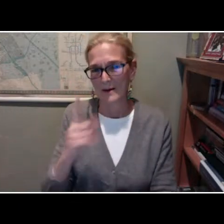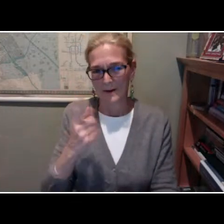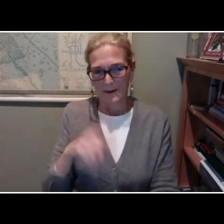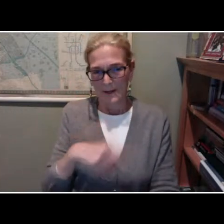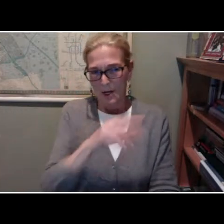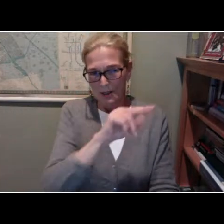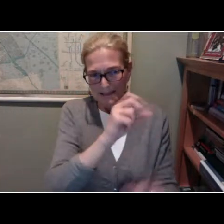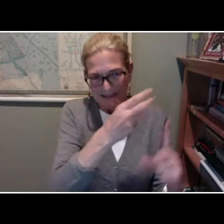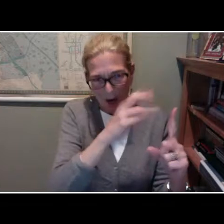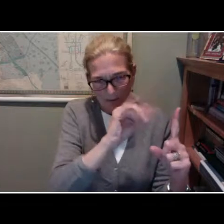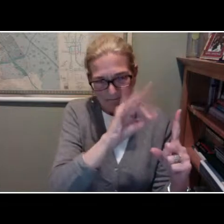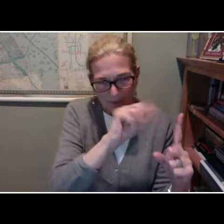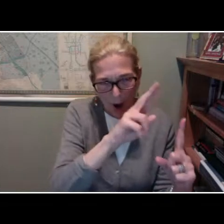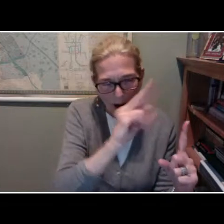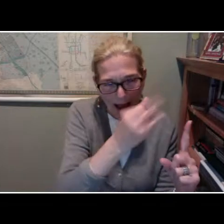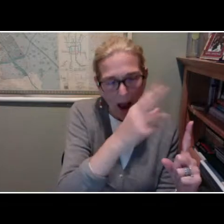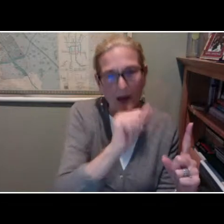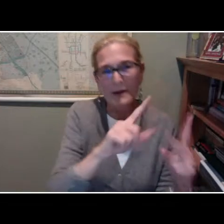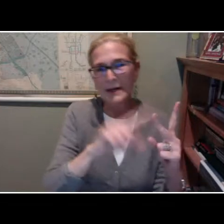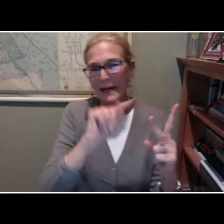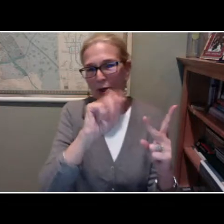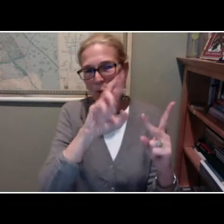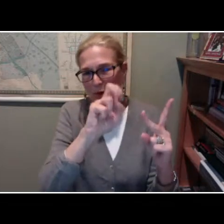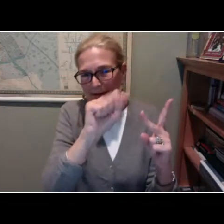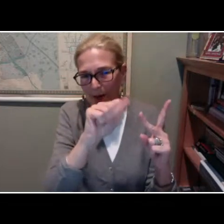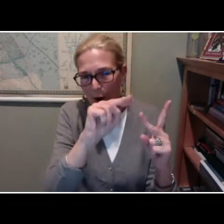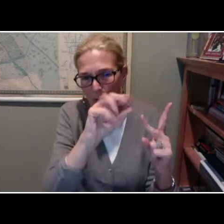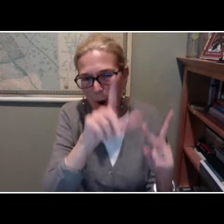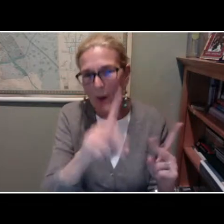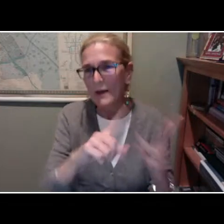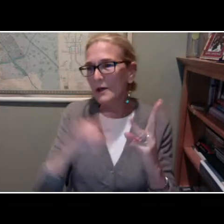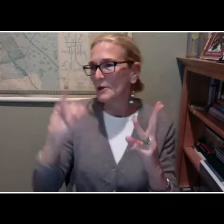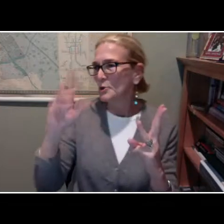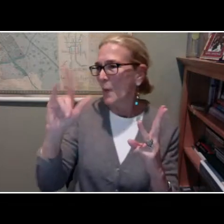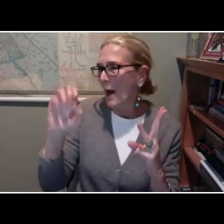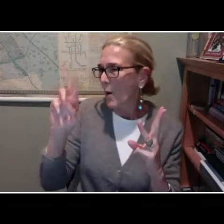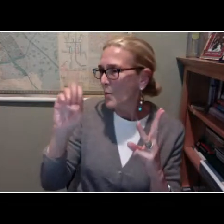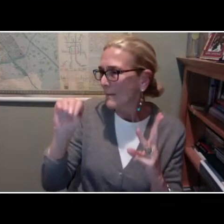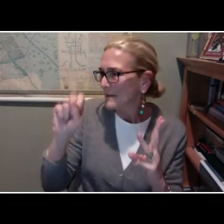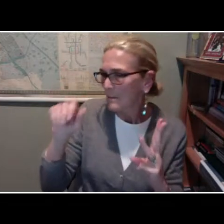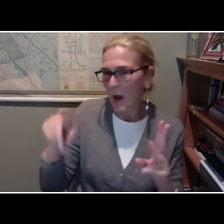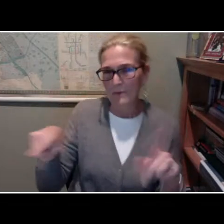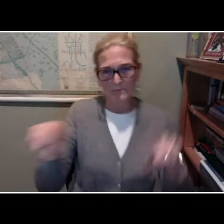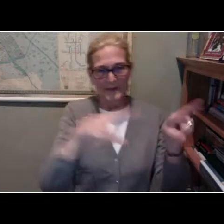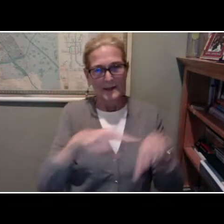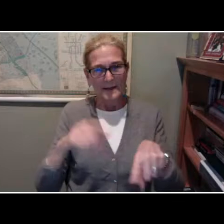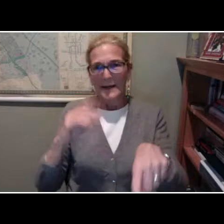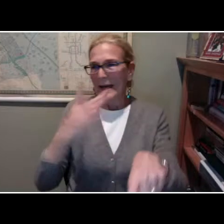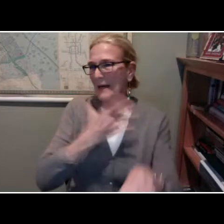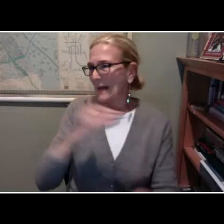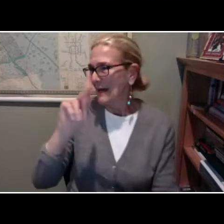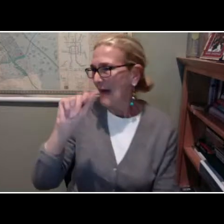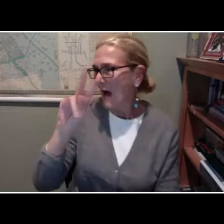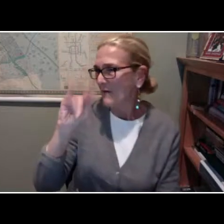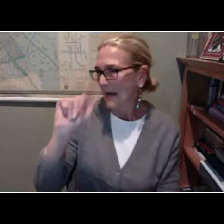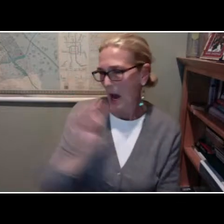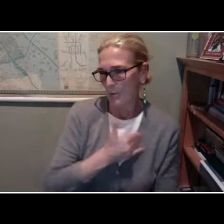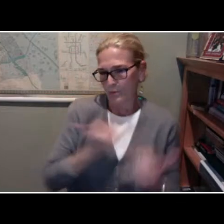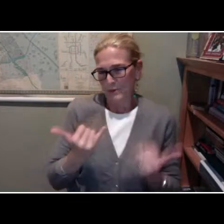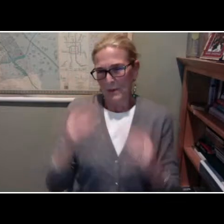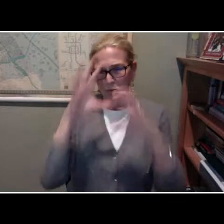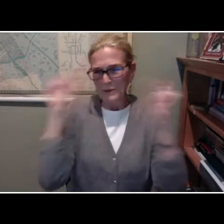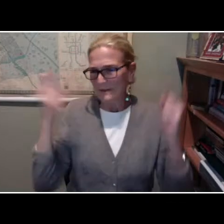But again, this was written and developed by deaf people in California. Sherry Farina, Teresa